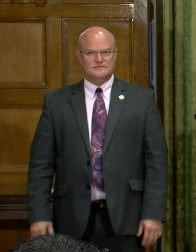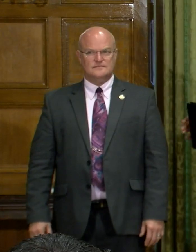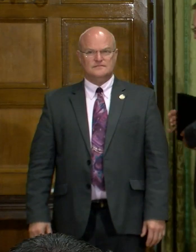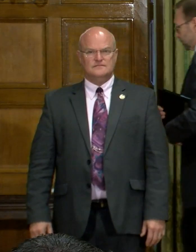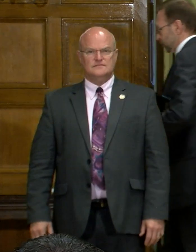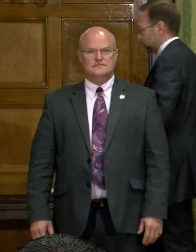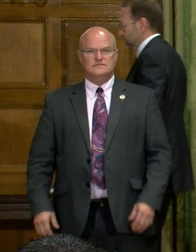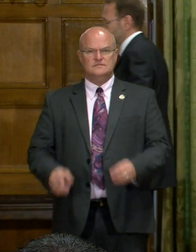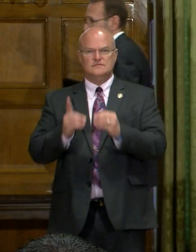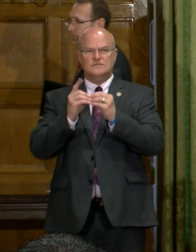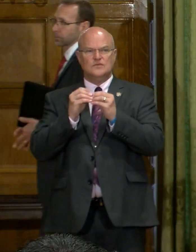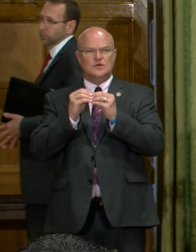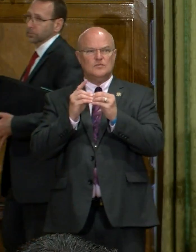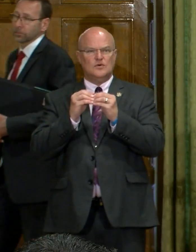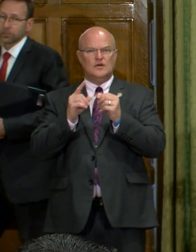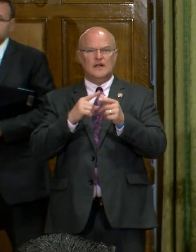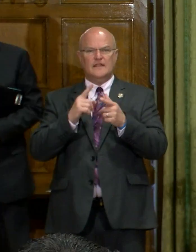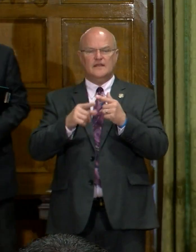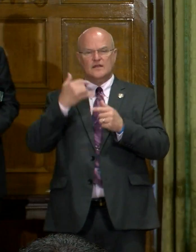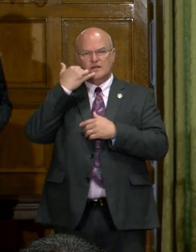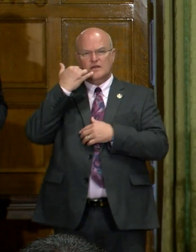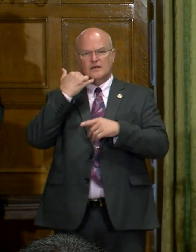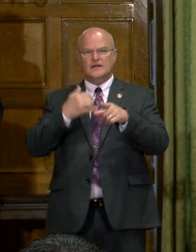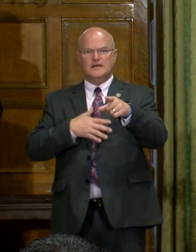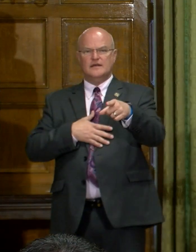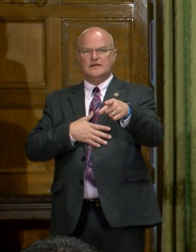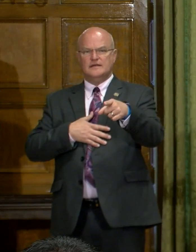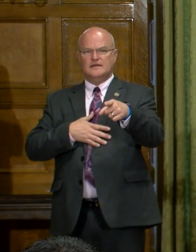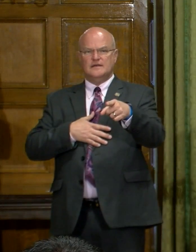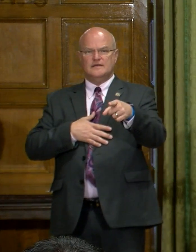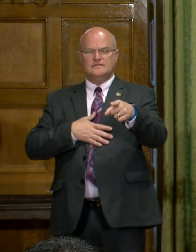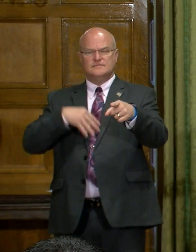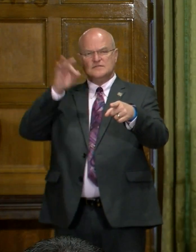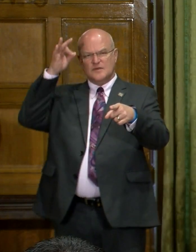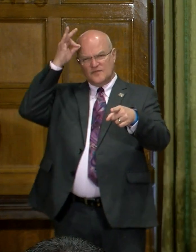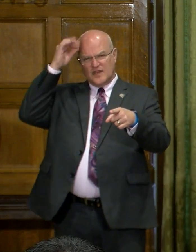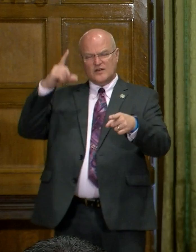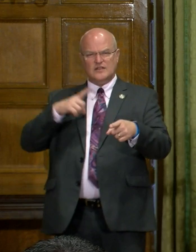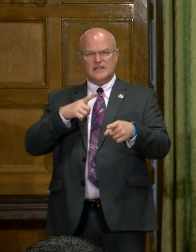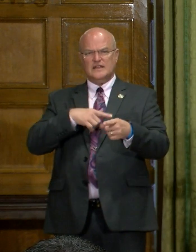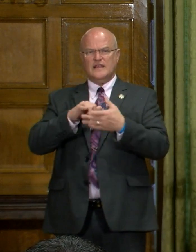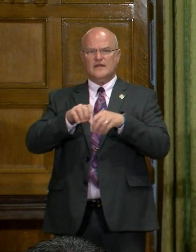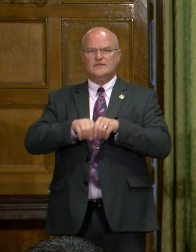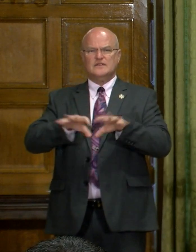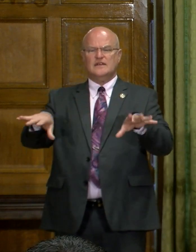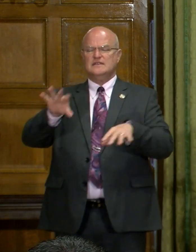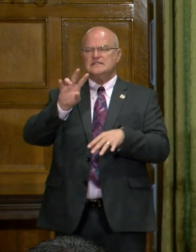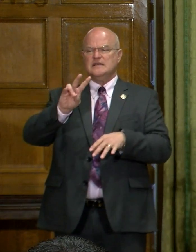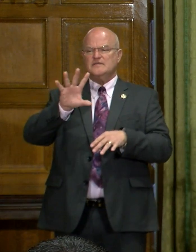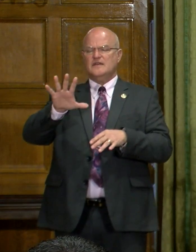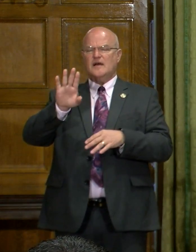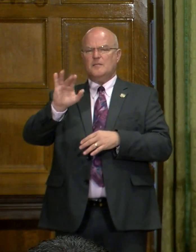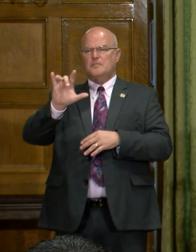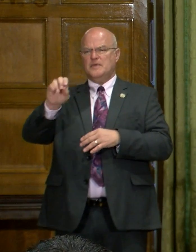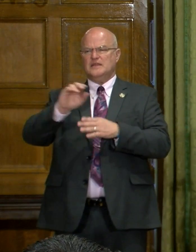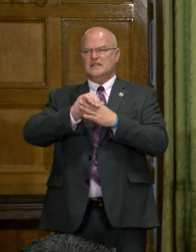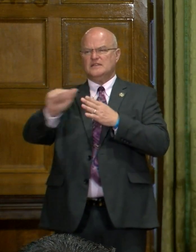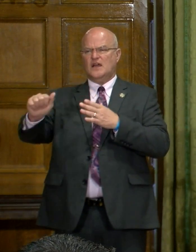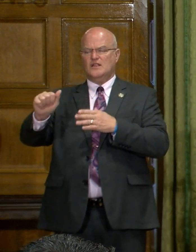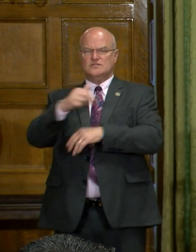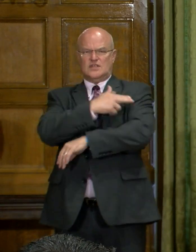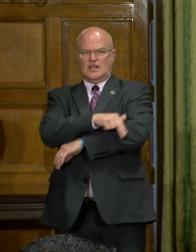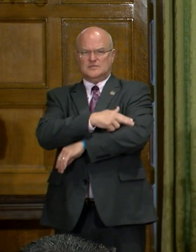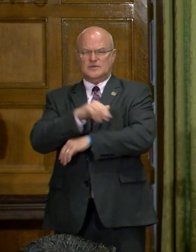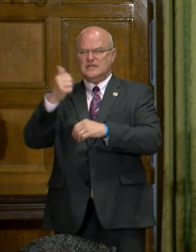One more question from the table, and then we'll go remotely. Governor, there's some federal legislation that would dole out $75 billion to hospitals, $10